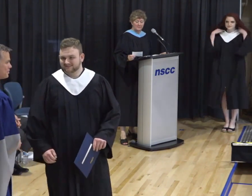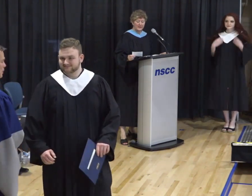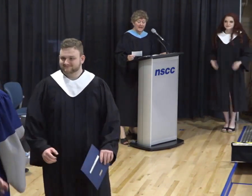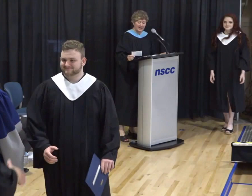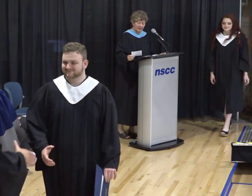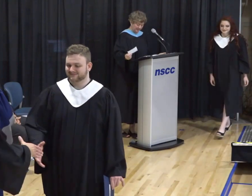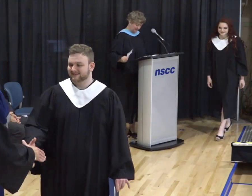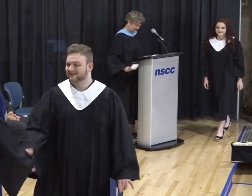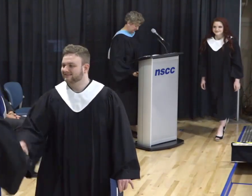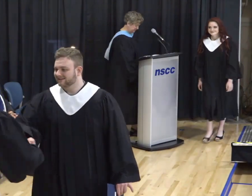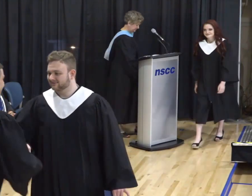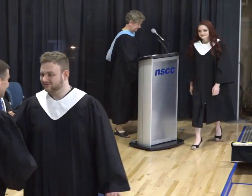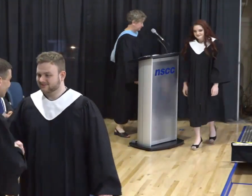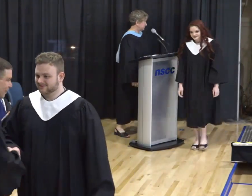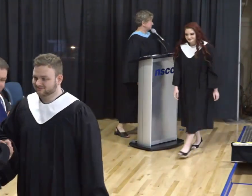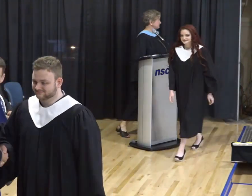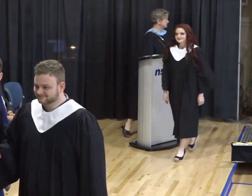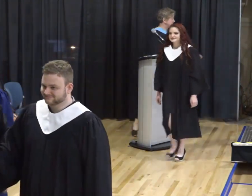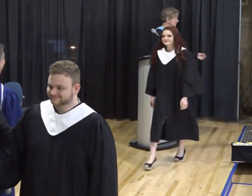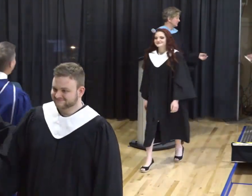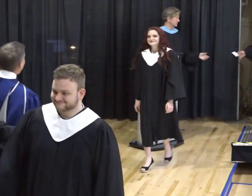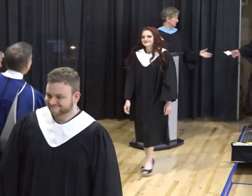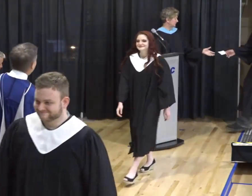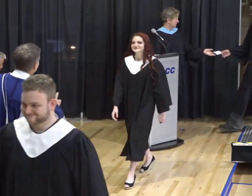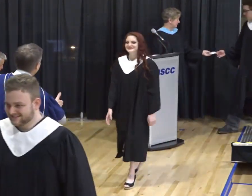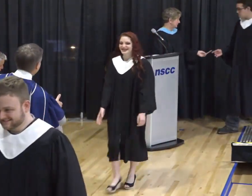Morgan McKay.